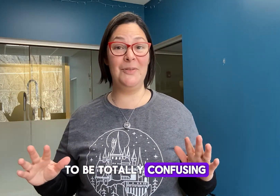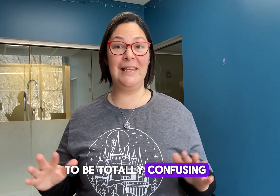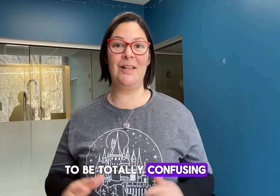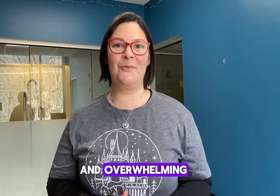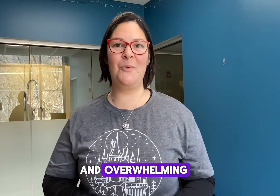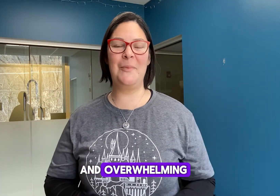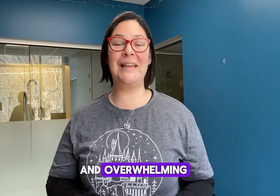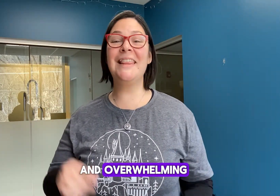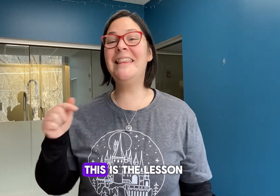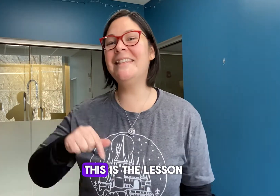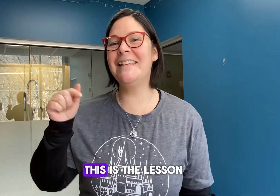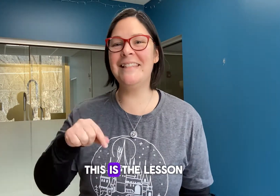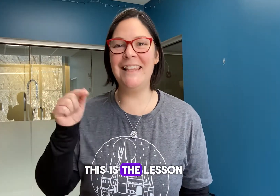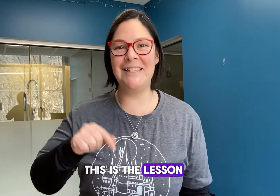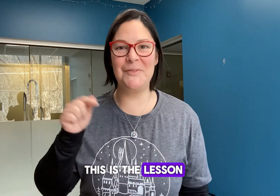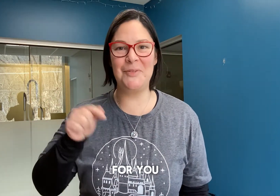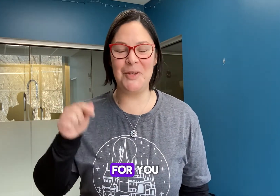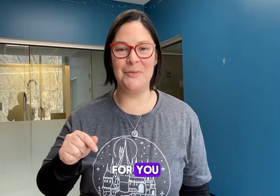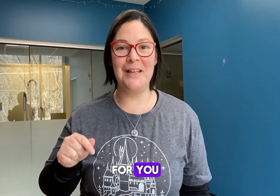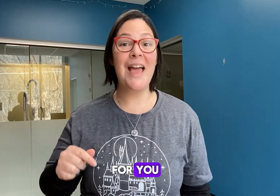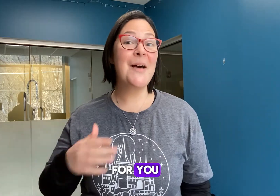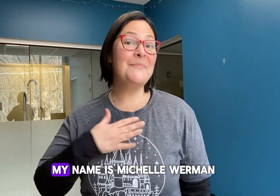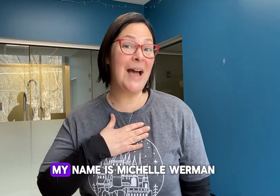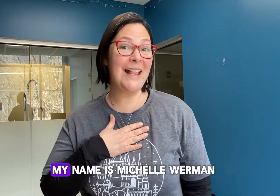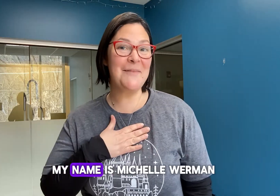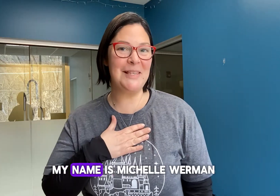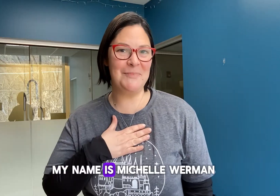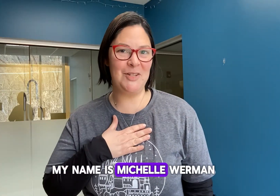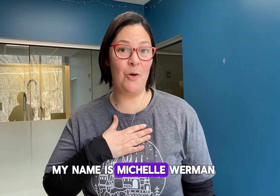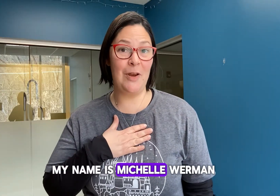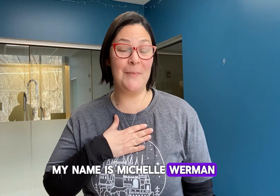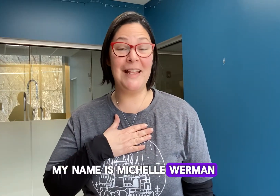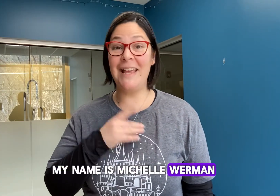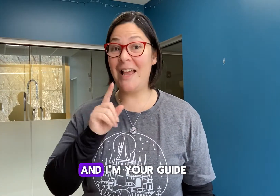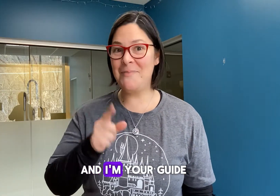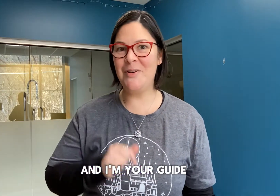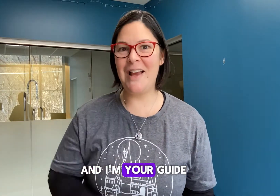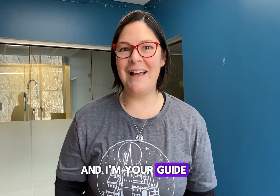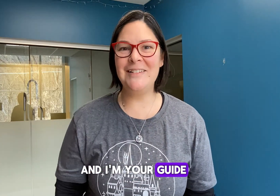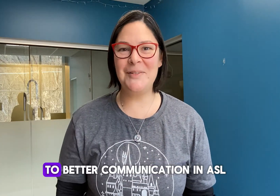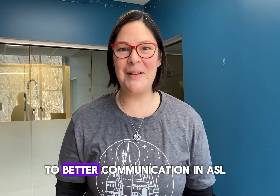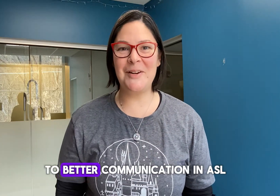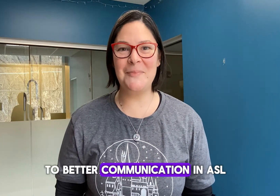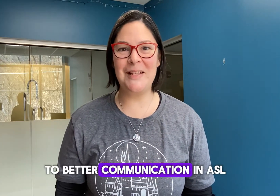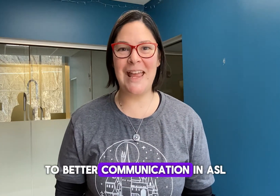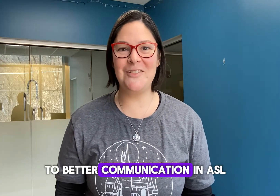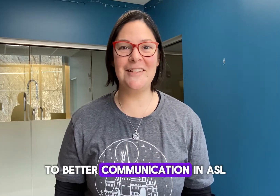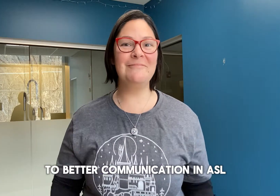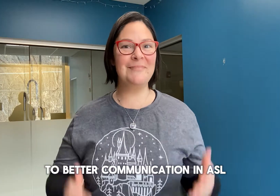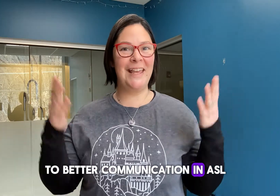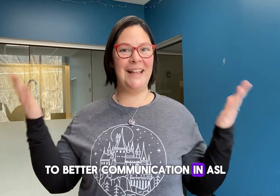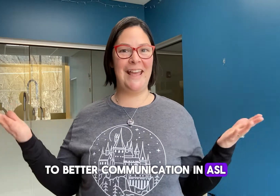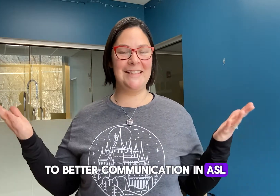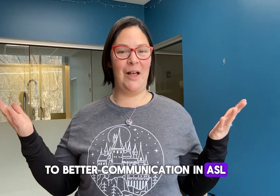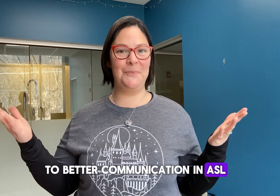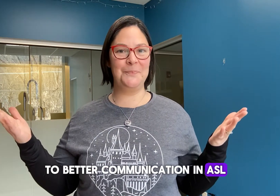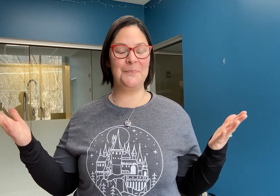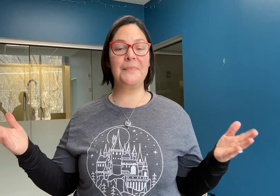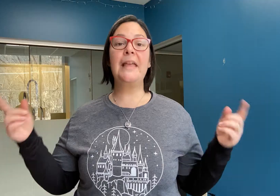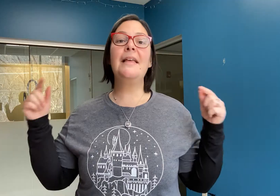and overwhelming, this is the lesson for you. My name is Michelle Weirman and I'm your guide to better communication in ASL.